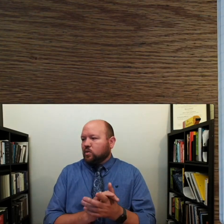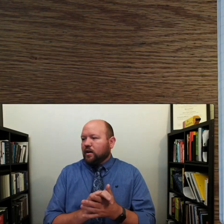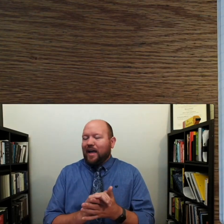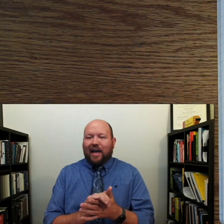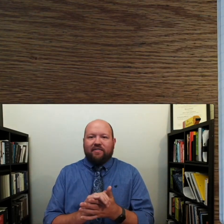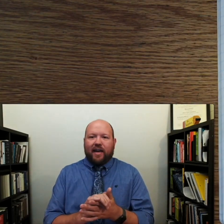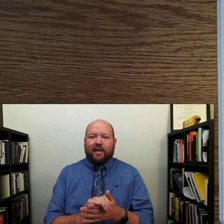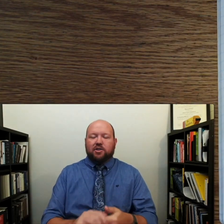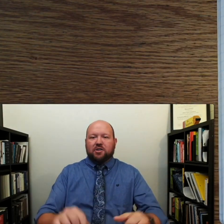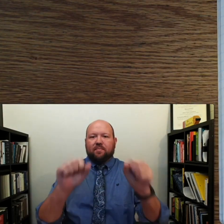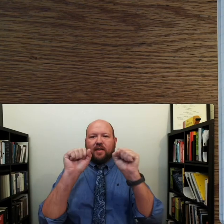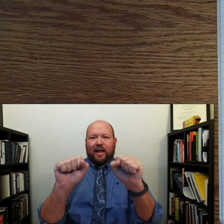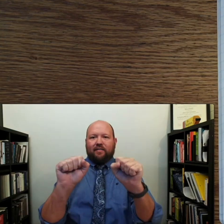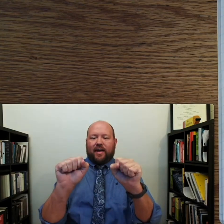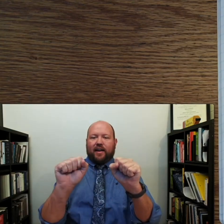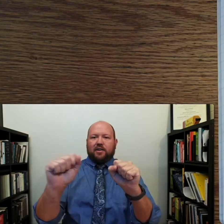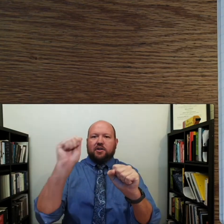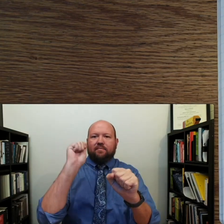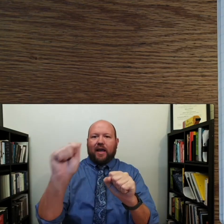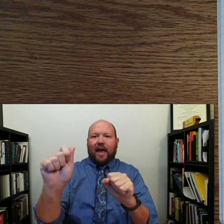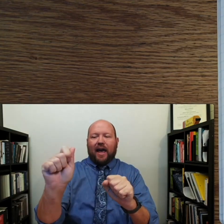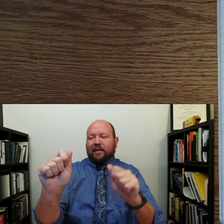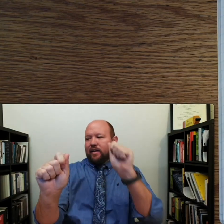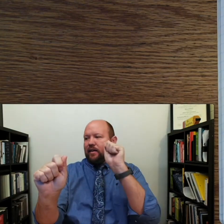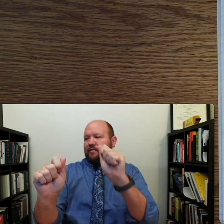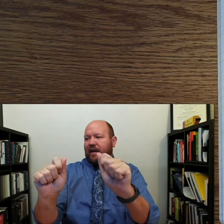Next word. Advantage. Advantage.